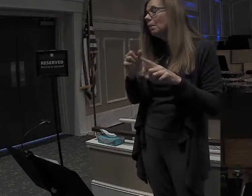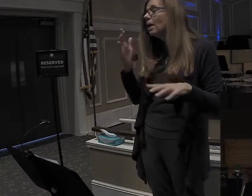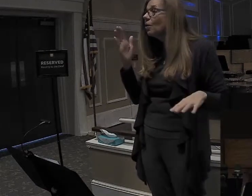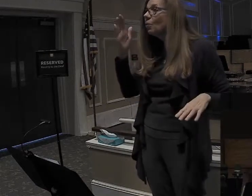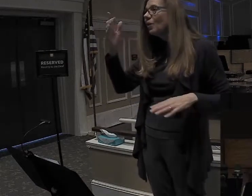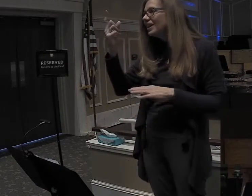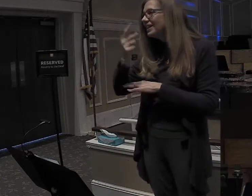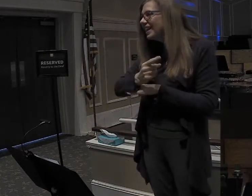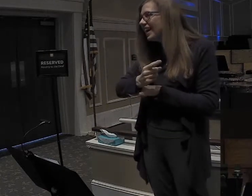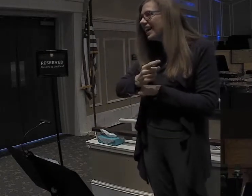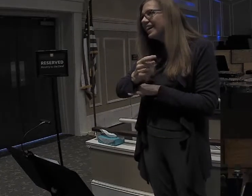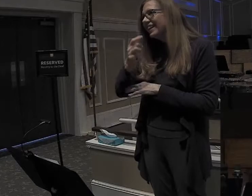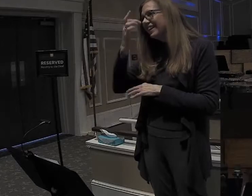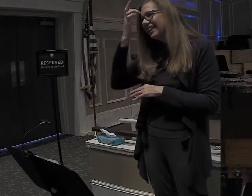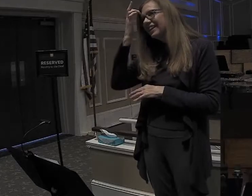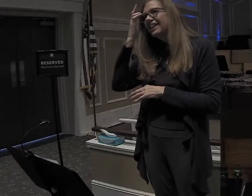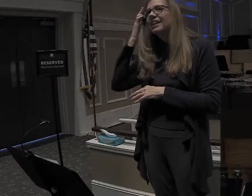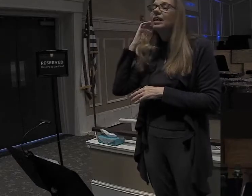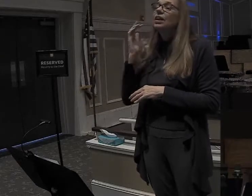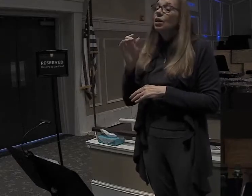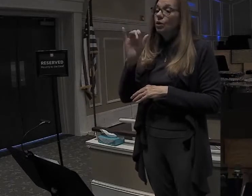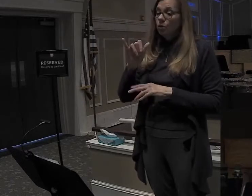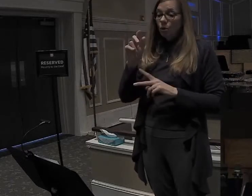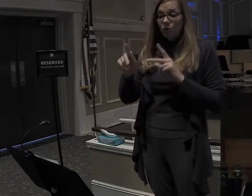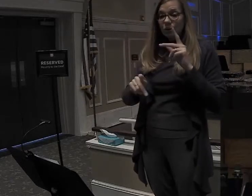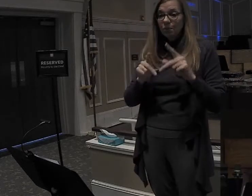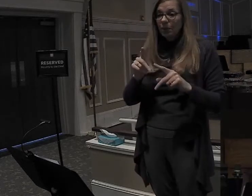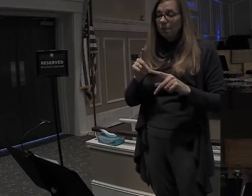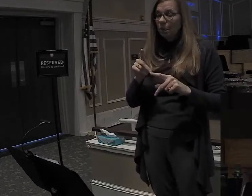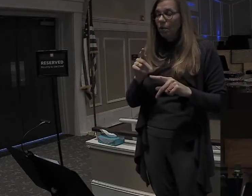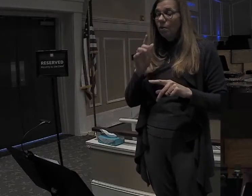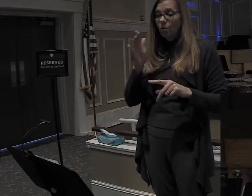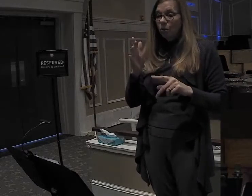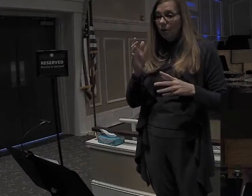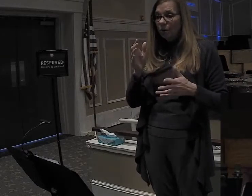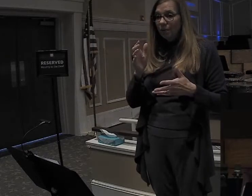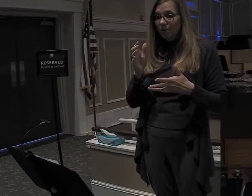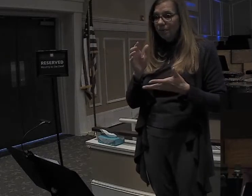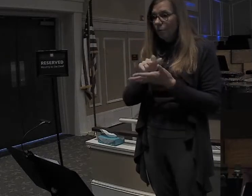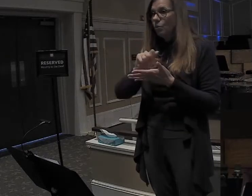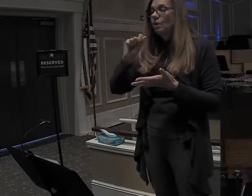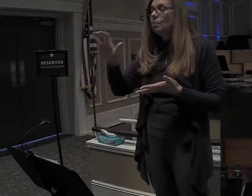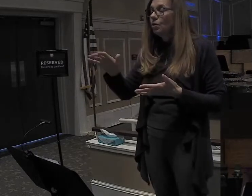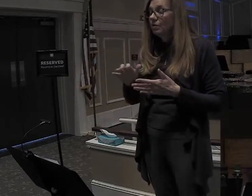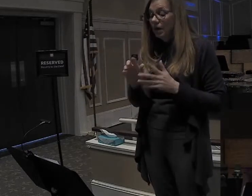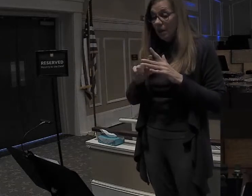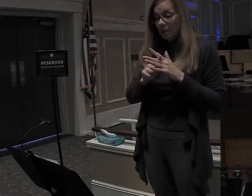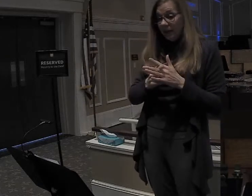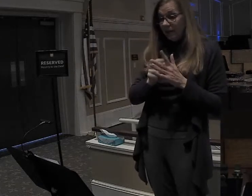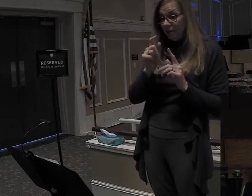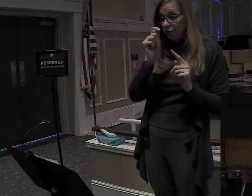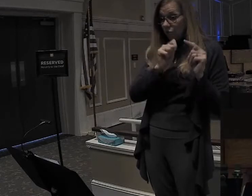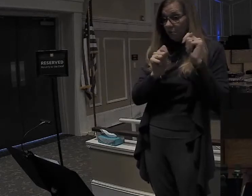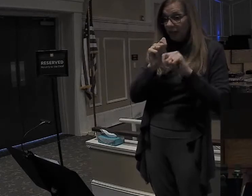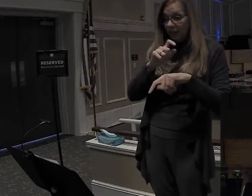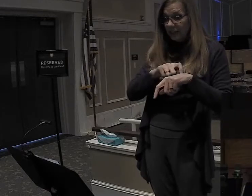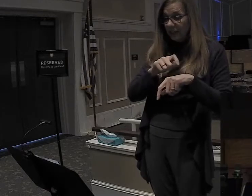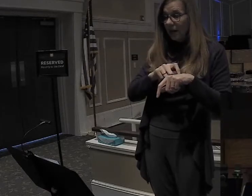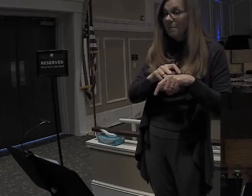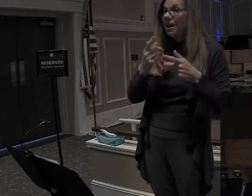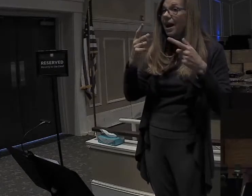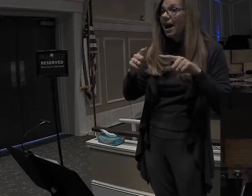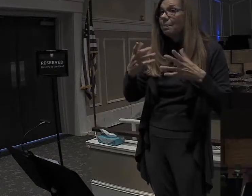one day there will be the removal of these people. At the beginning of the tribulation period, something we call the